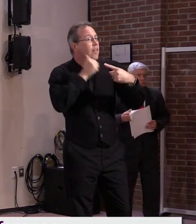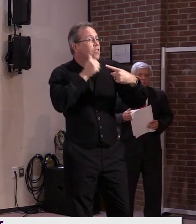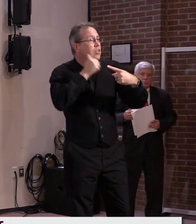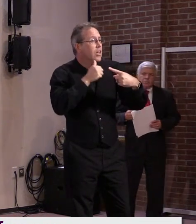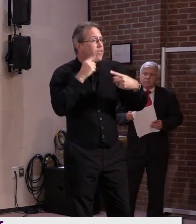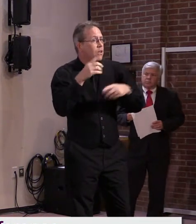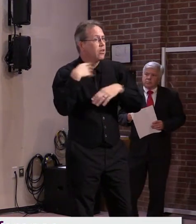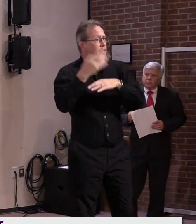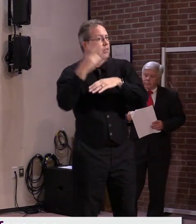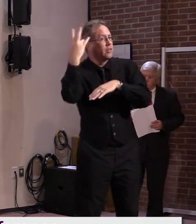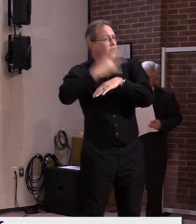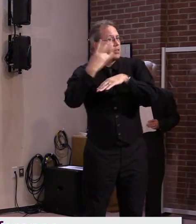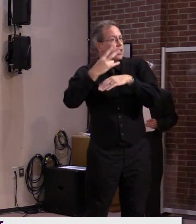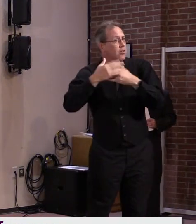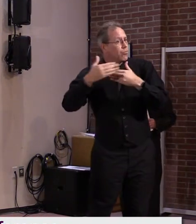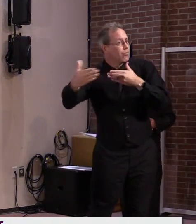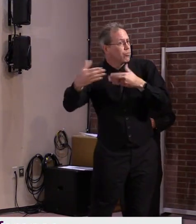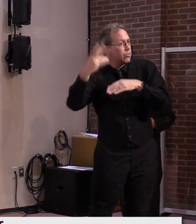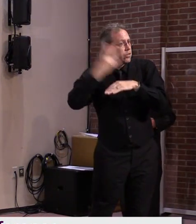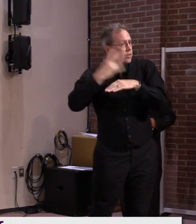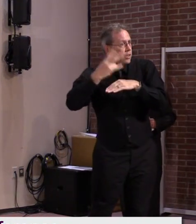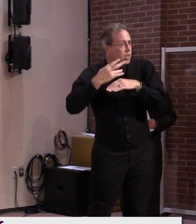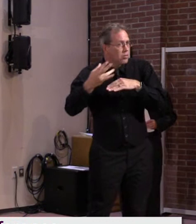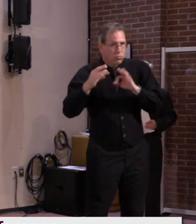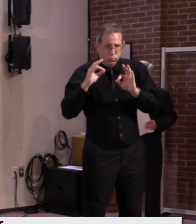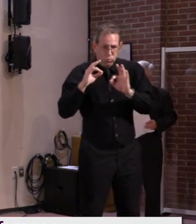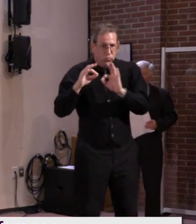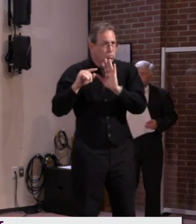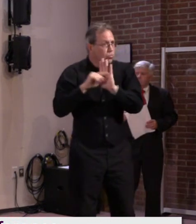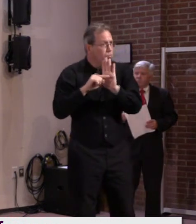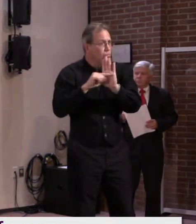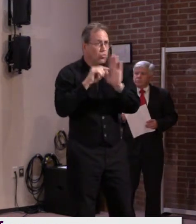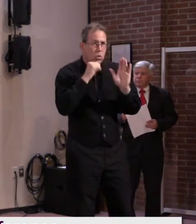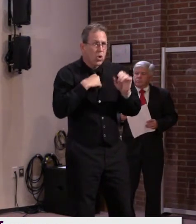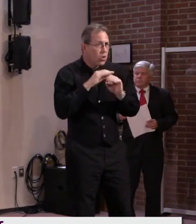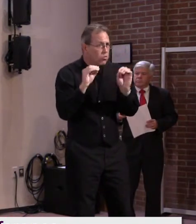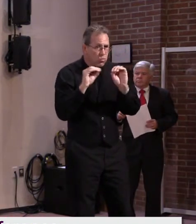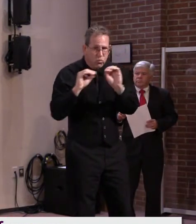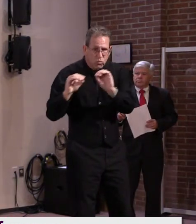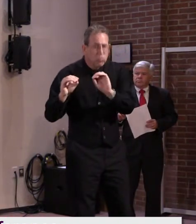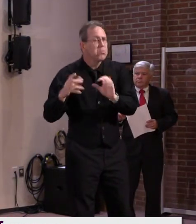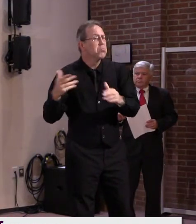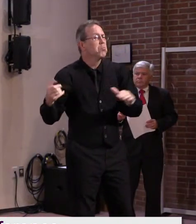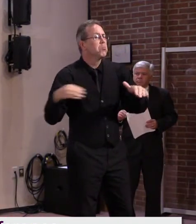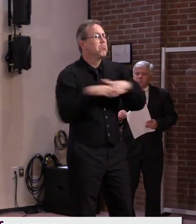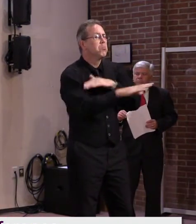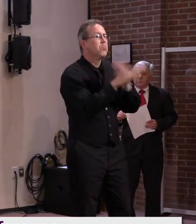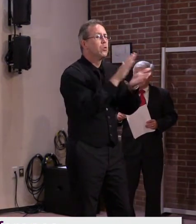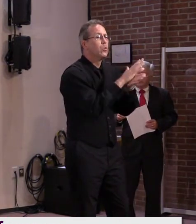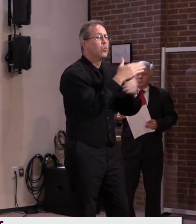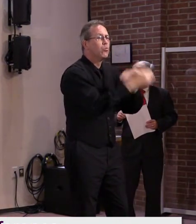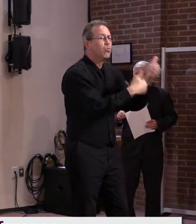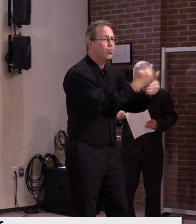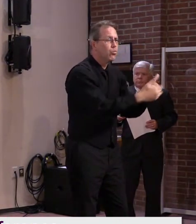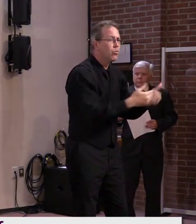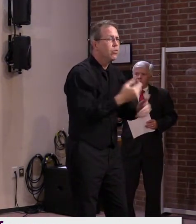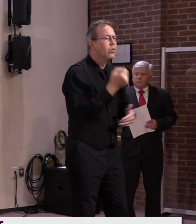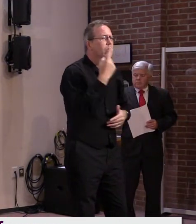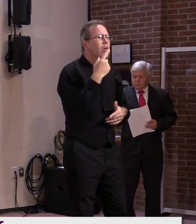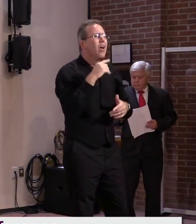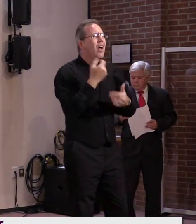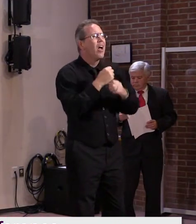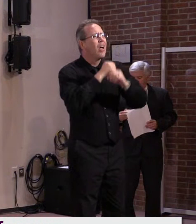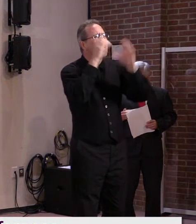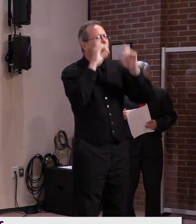on the specific logistics of Test to Stay, but I do want to thank our pediatrician community and our infectious disease experts at UVM who've been very